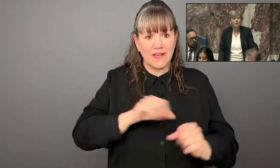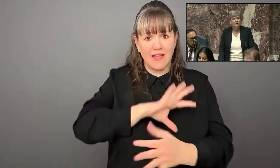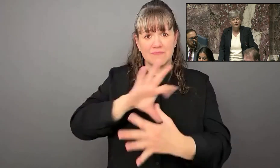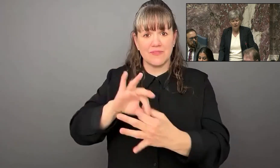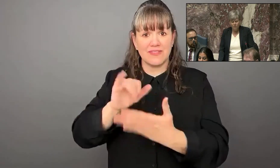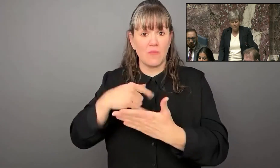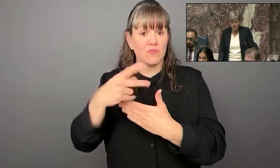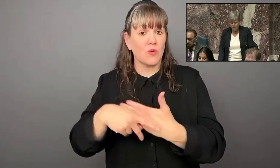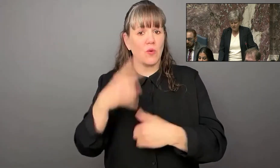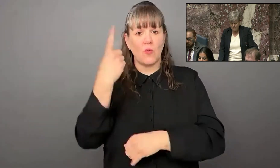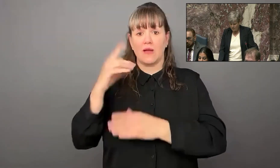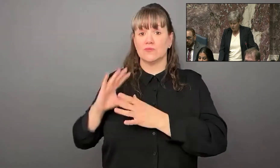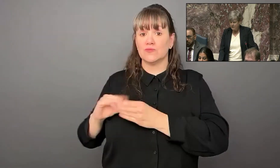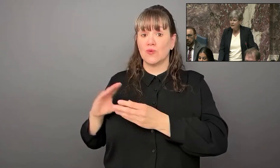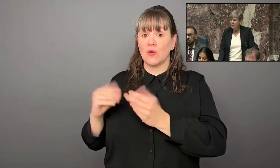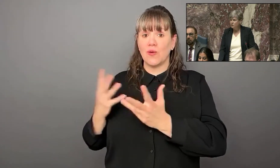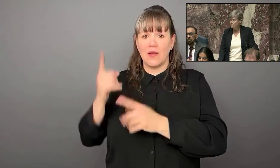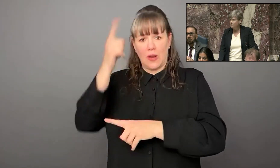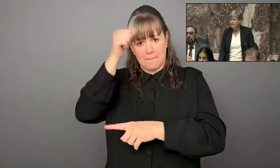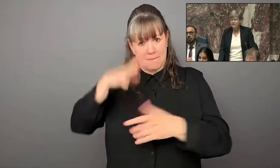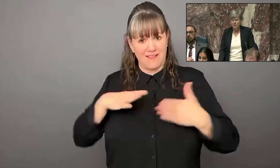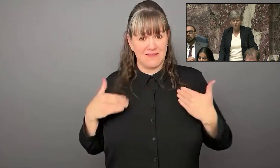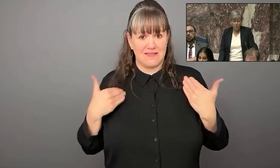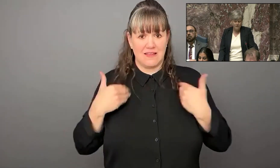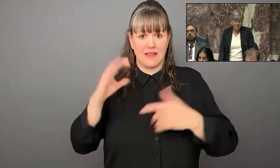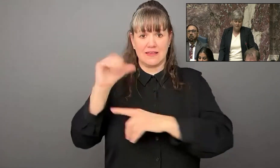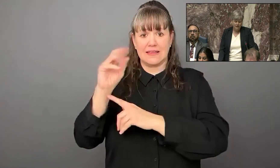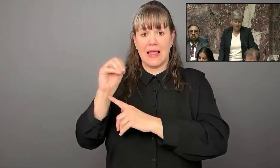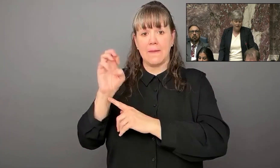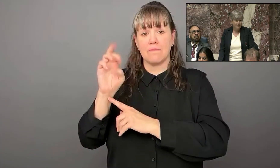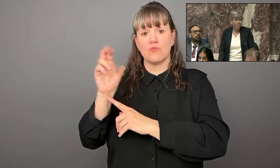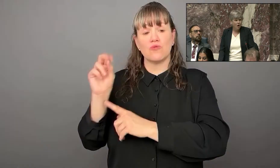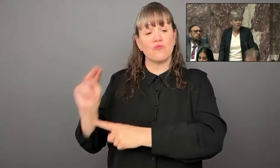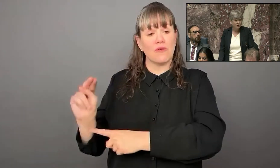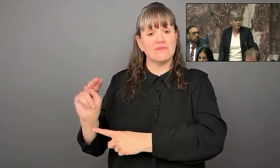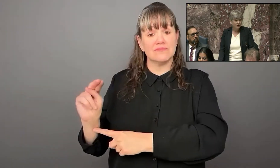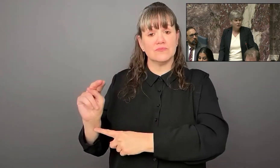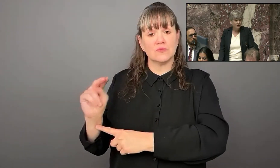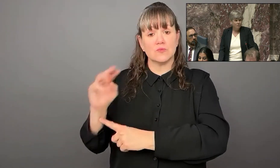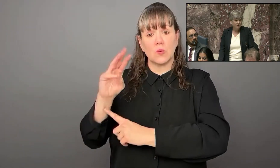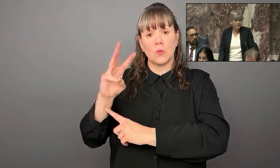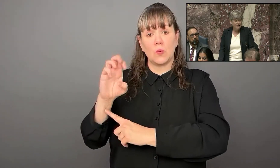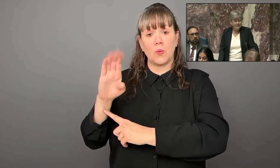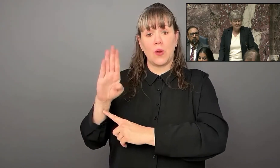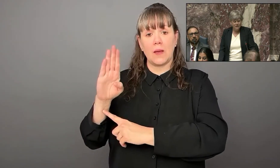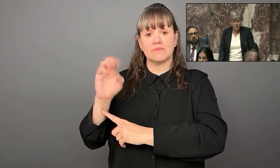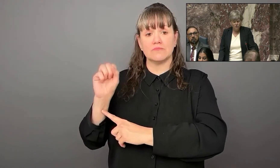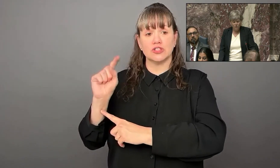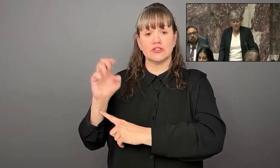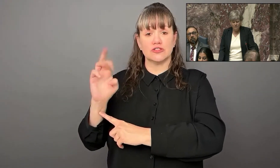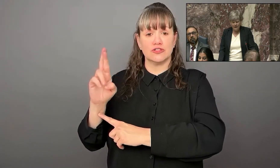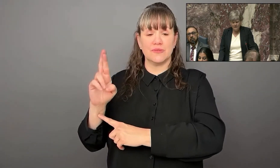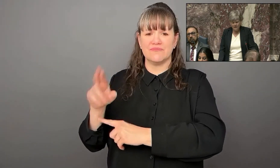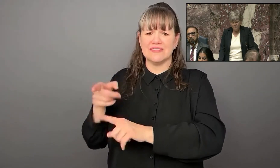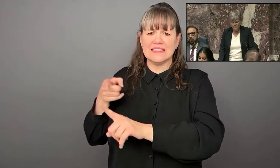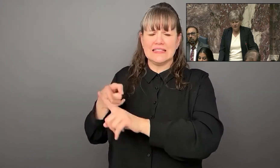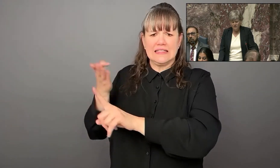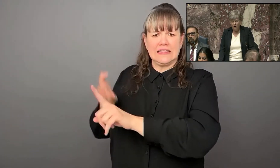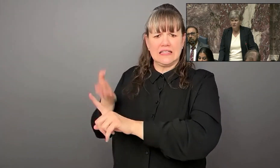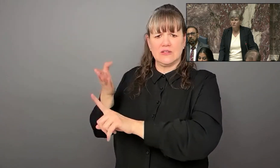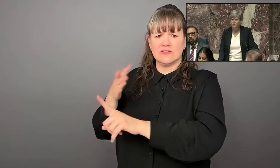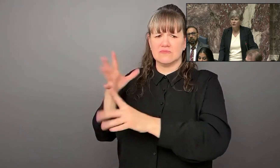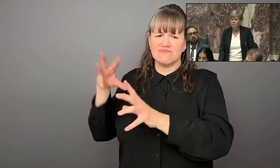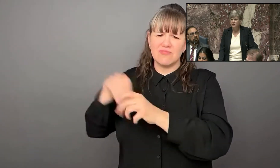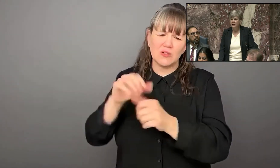Webster. Cameron Webster was a typical teenager. He was into sports. He was a competitive boxer. When he was 19 years old, he began to